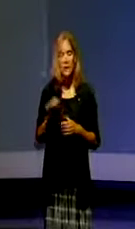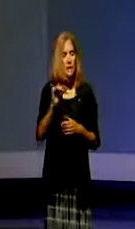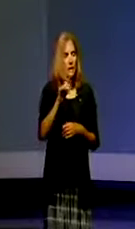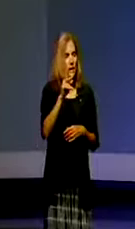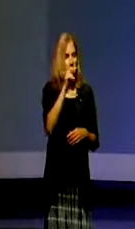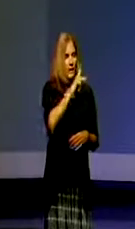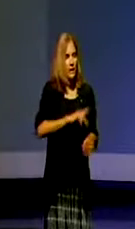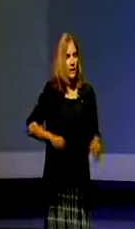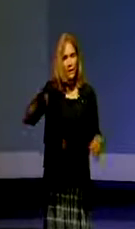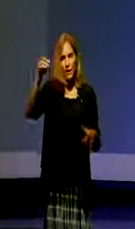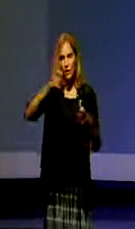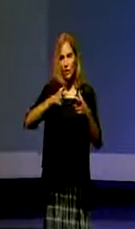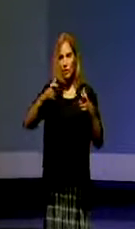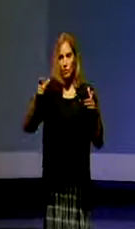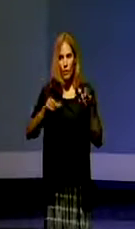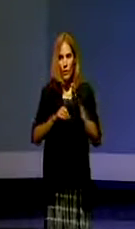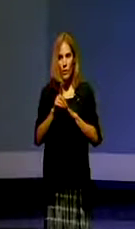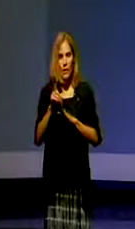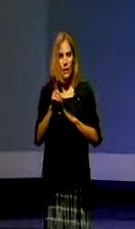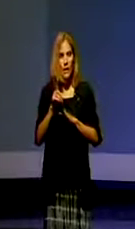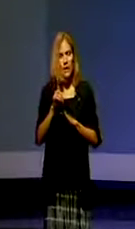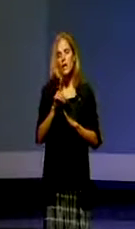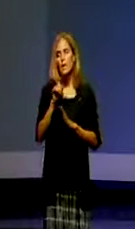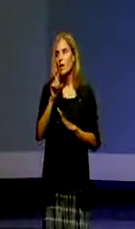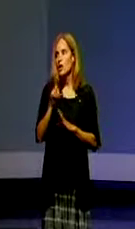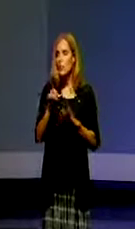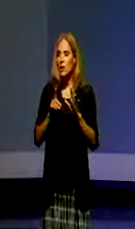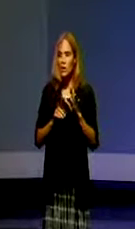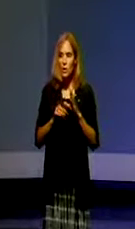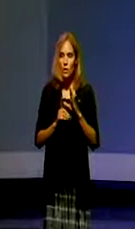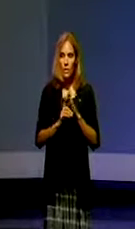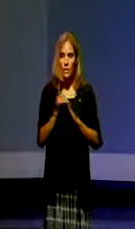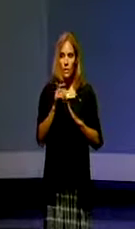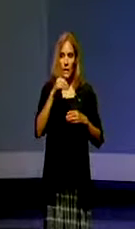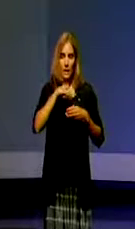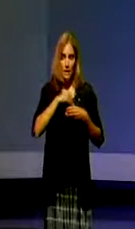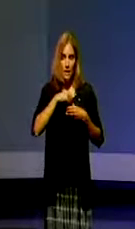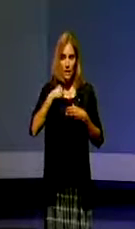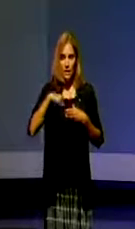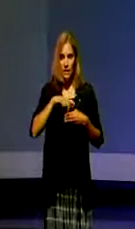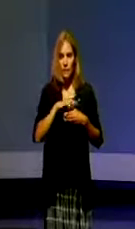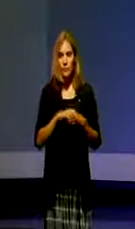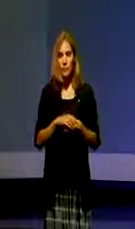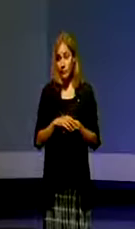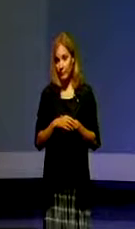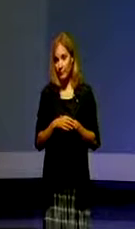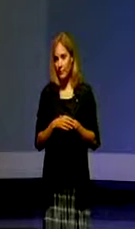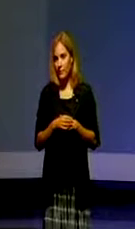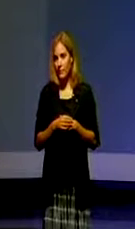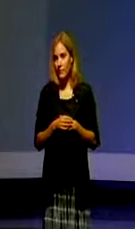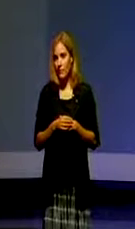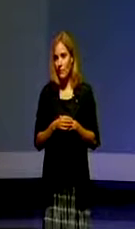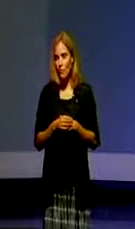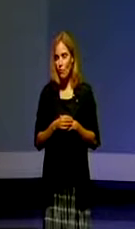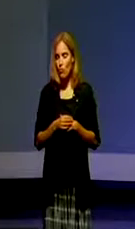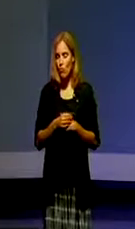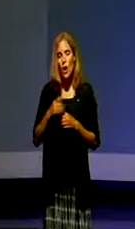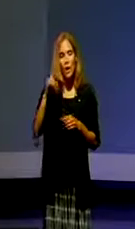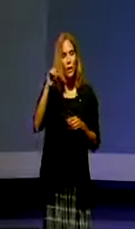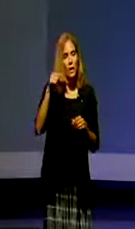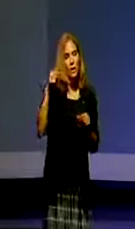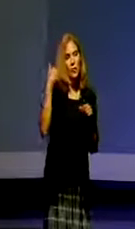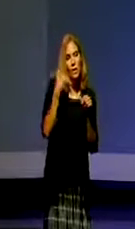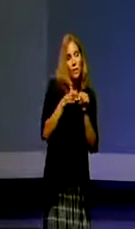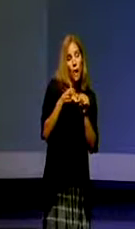growing externally, the kingdom of God should, in a sense, be growing in us. And we need to be reminded that